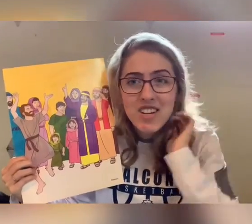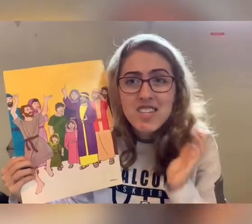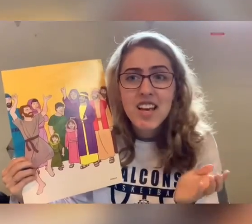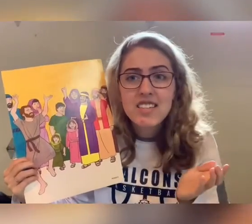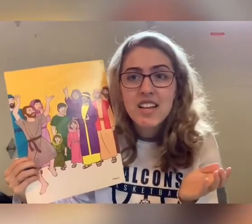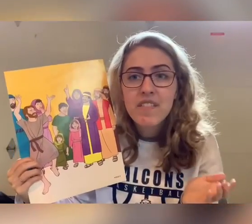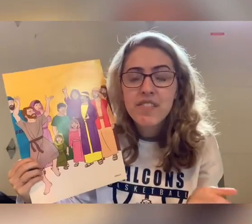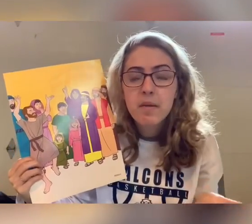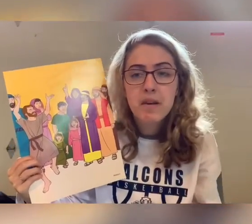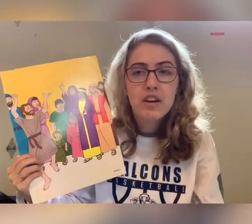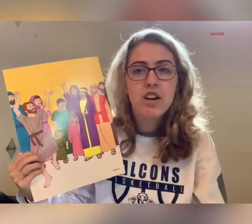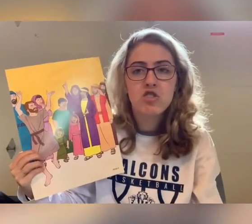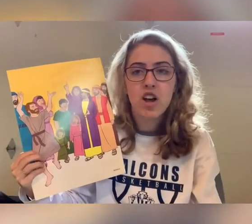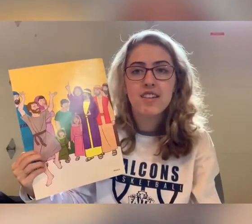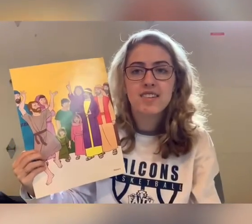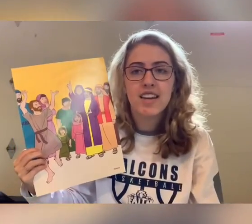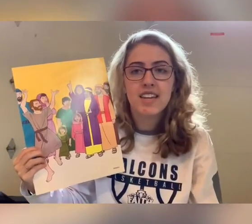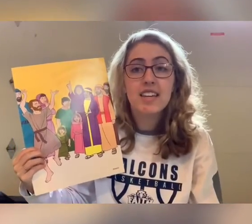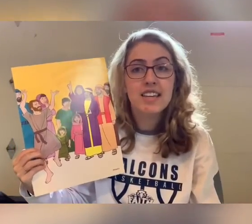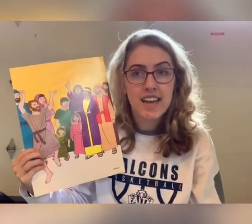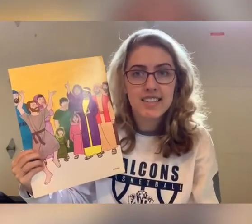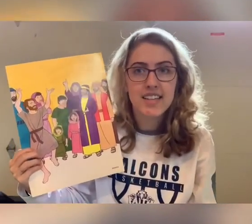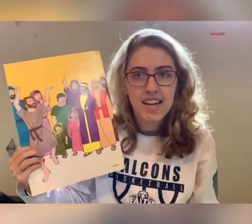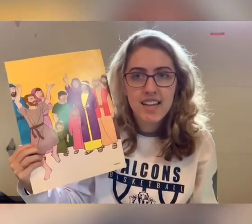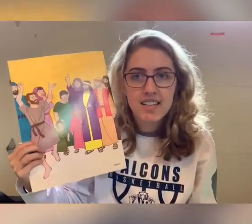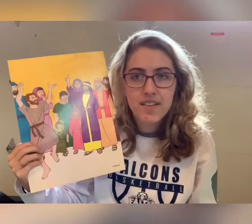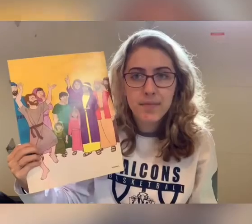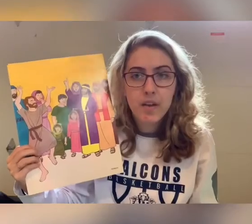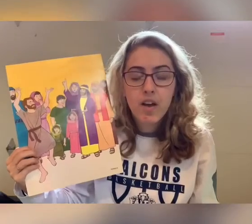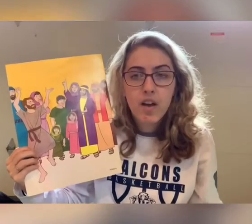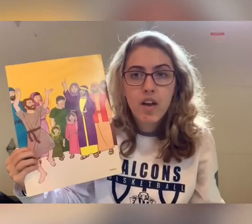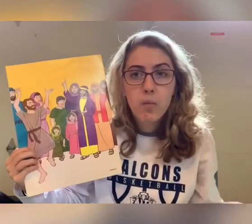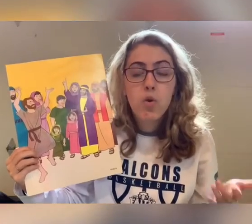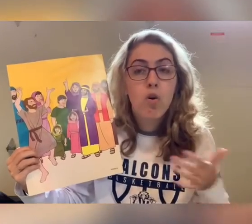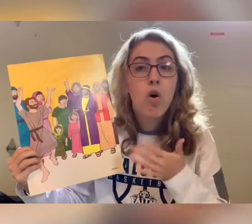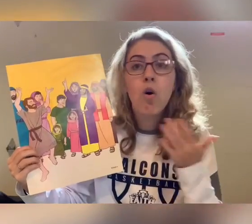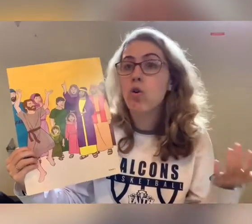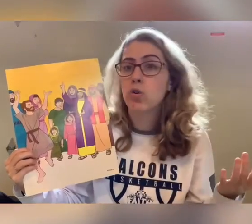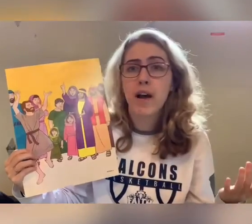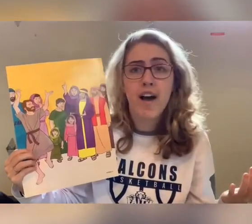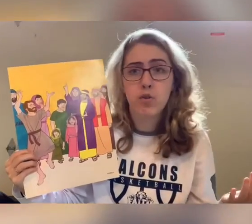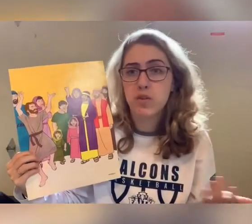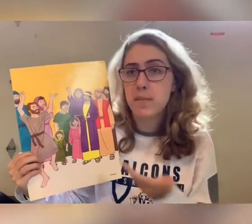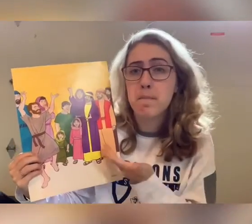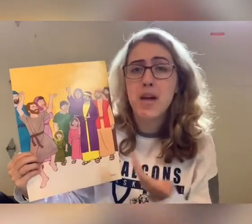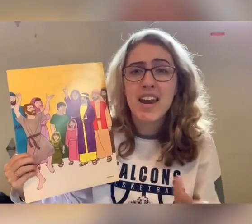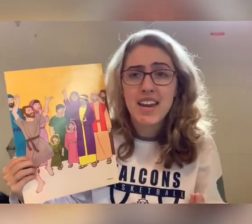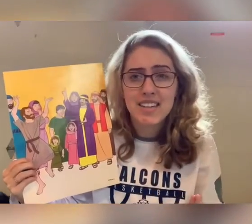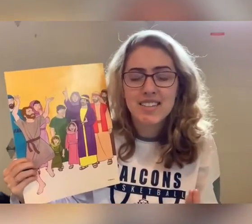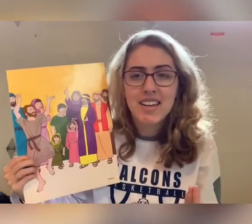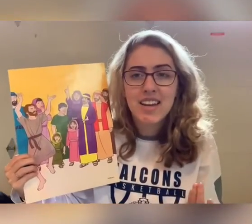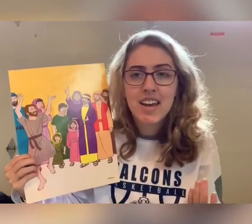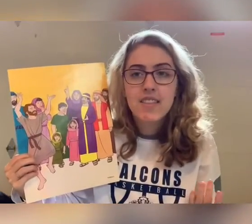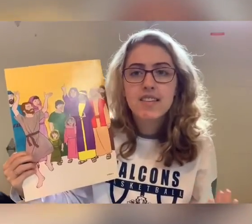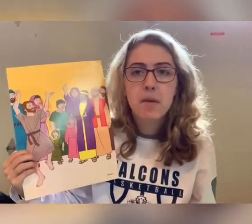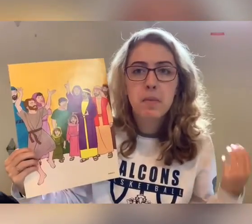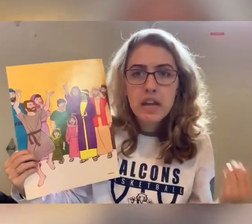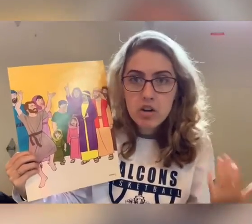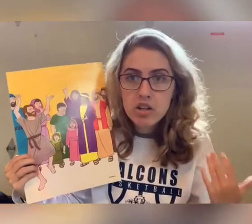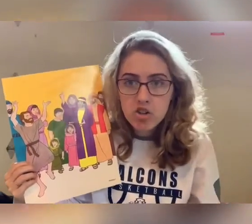Jesus? Peter and John said, yes, it is. Well, the whole crowd was amazed. They said, Peter and John